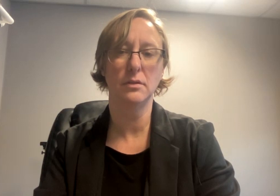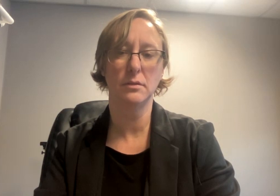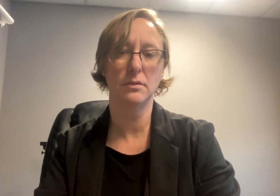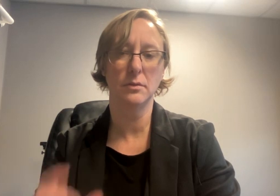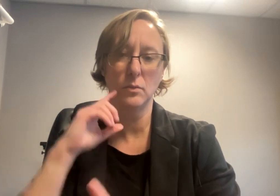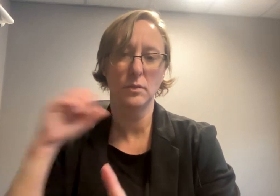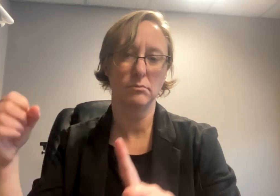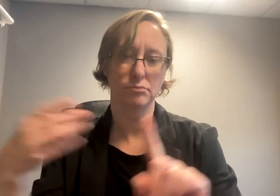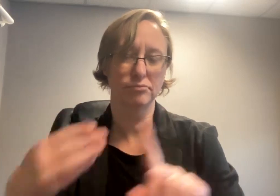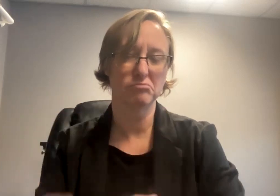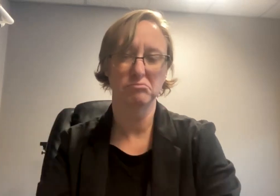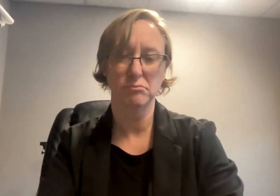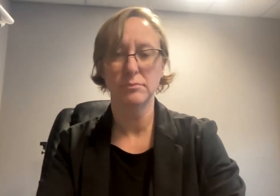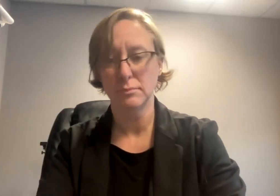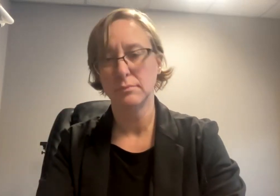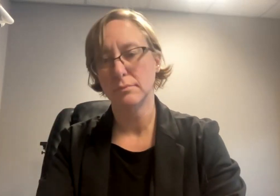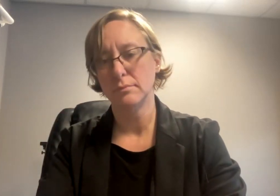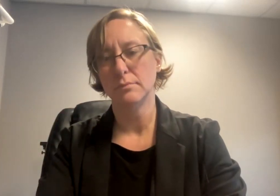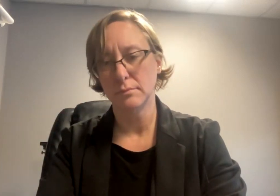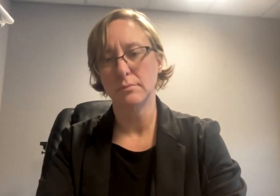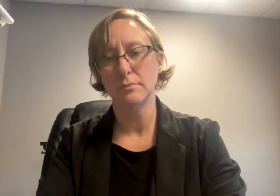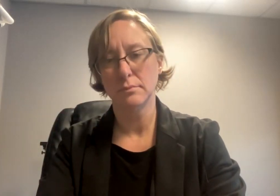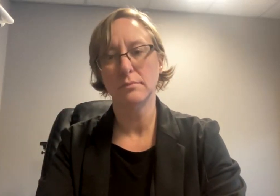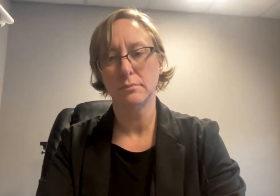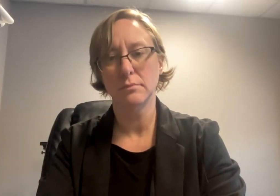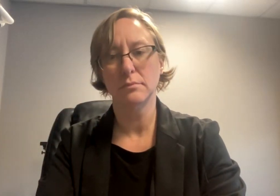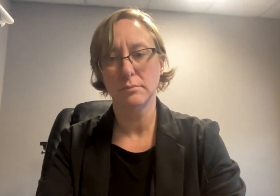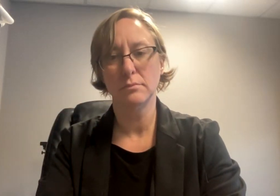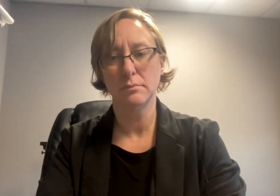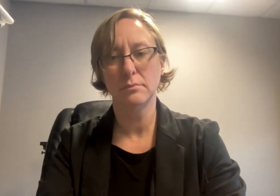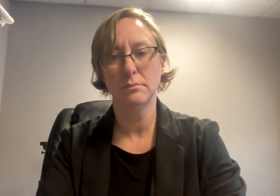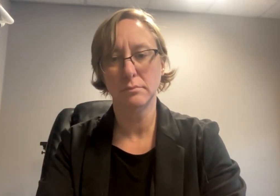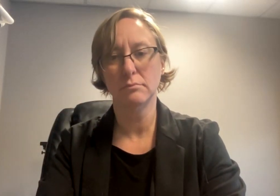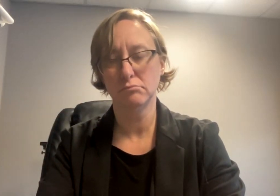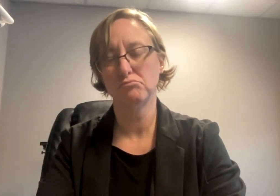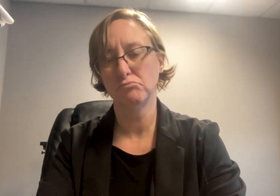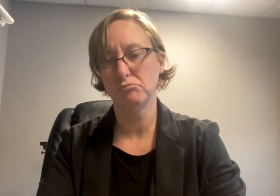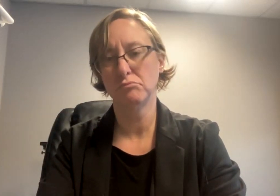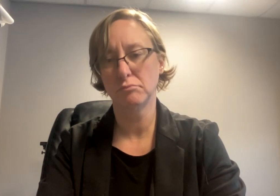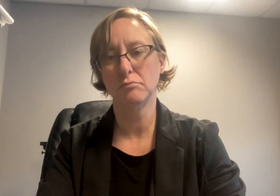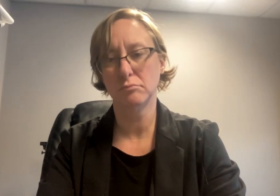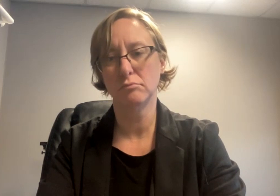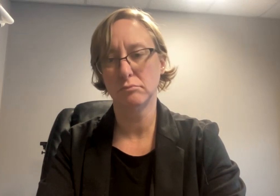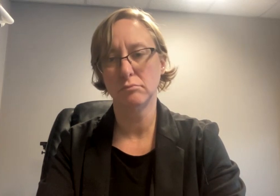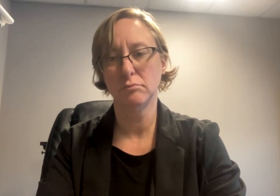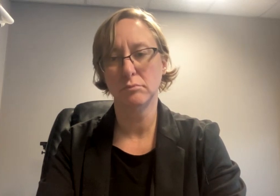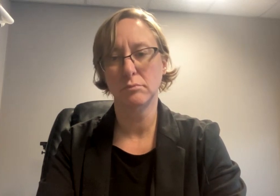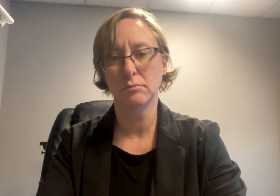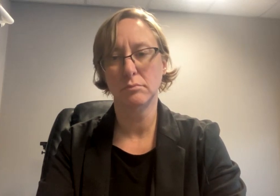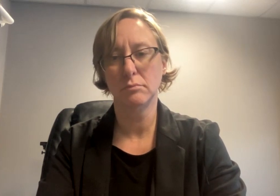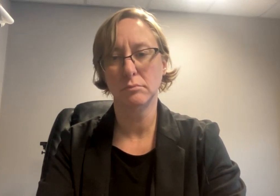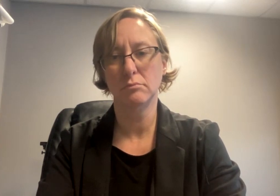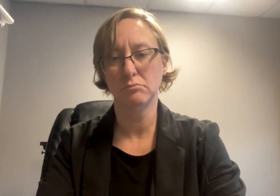there. And then the next response to the question, the answer is in ASL.